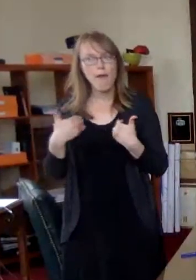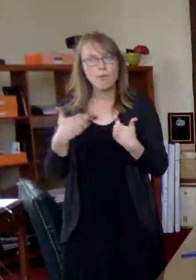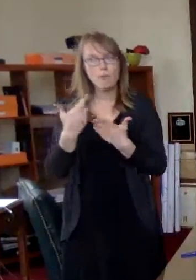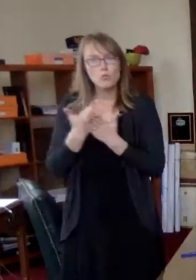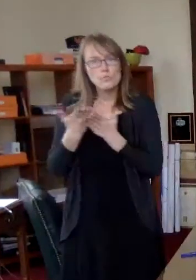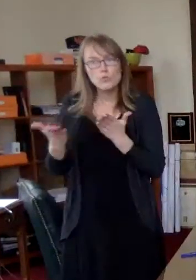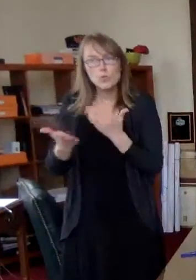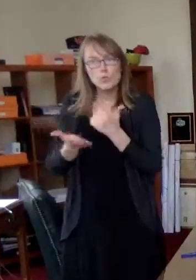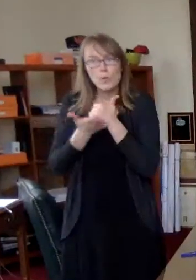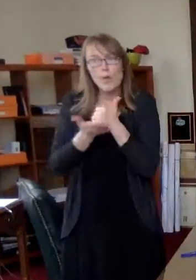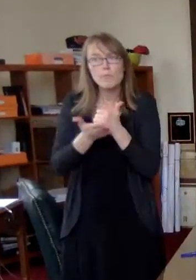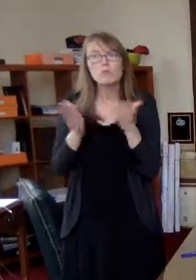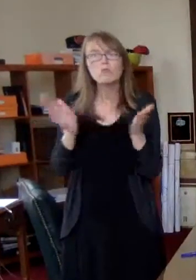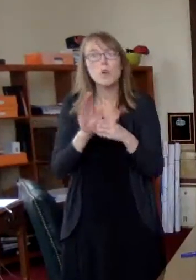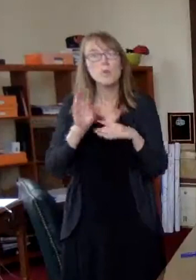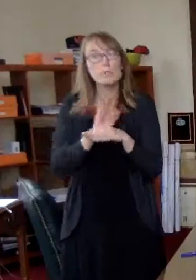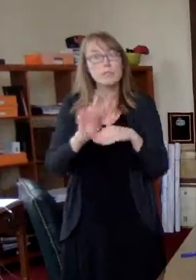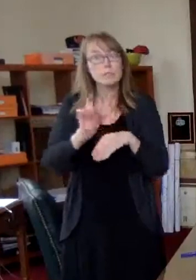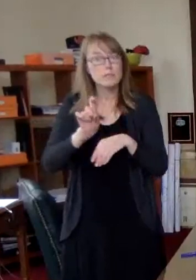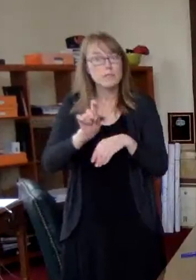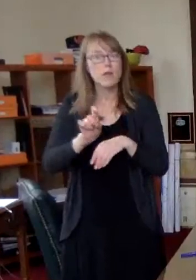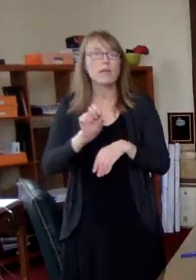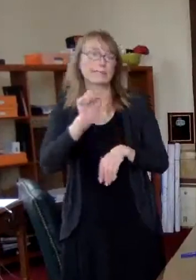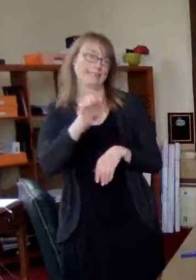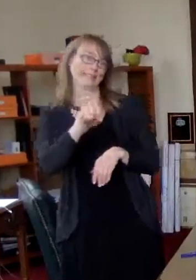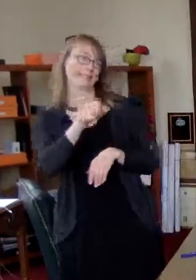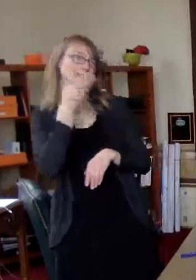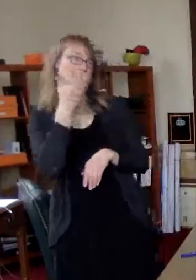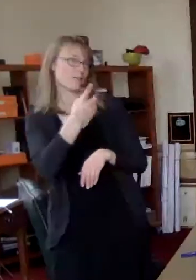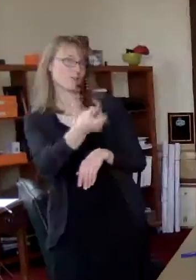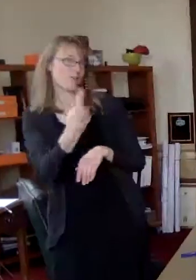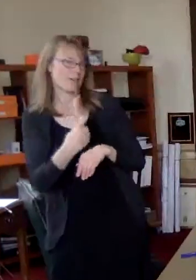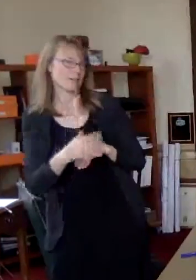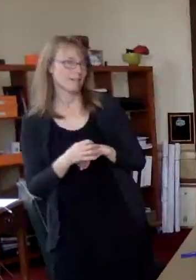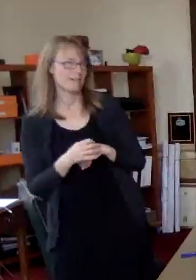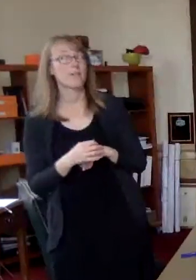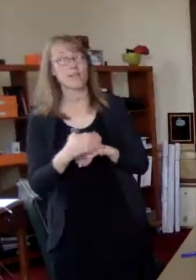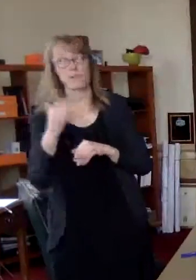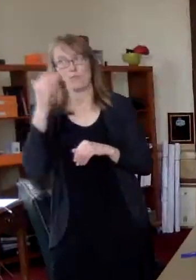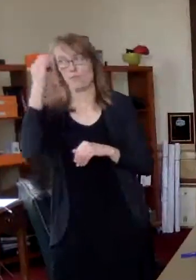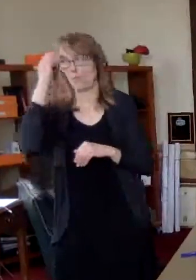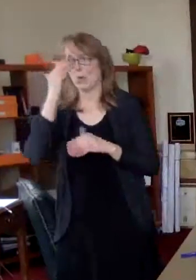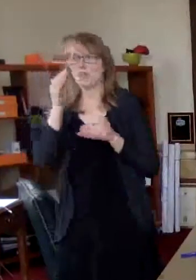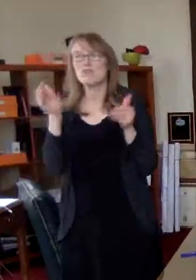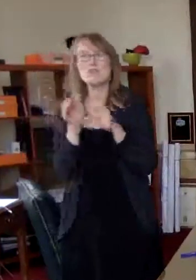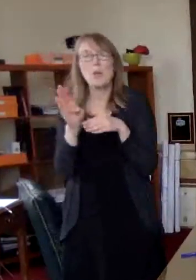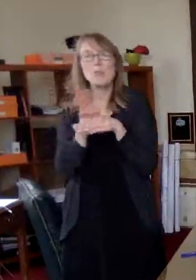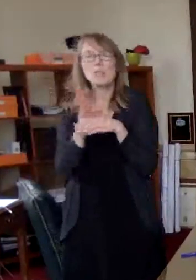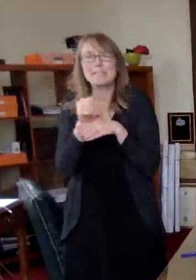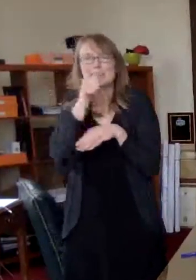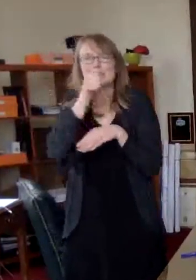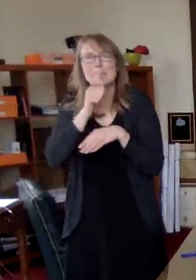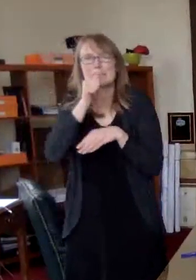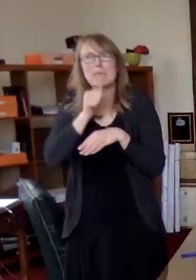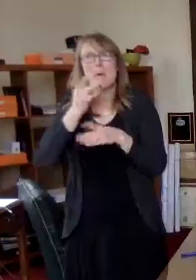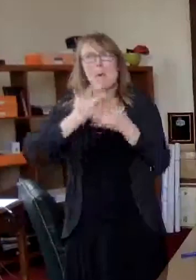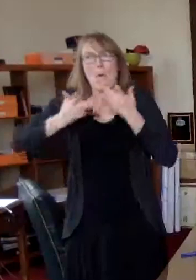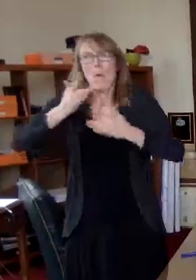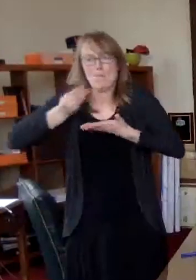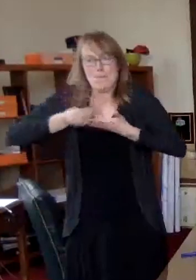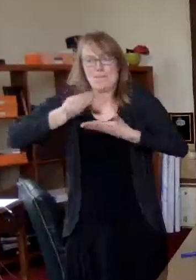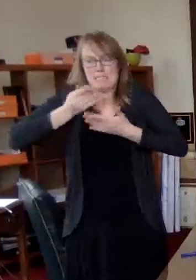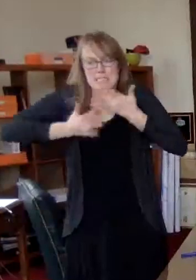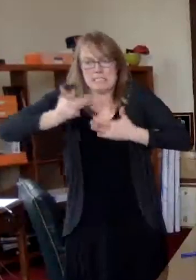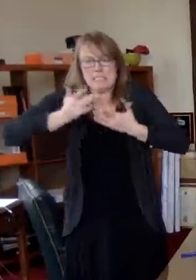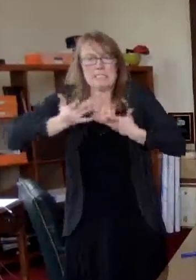businesses? Yes, thank you for that question. So we know that small businesses are really, really hurting. There is on the St. Louis website,